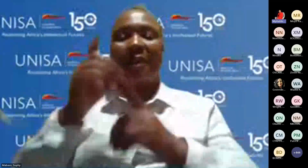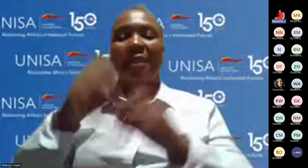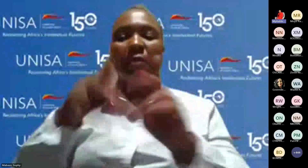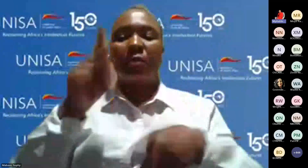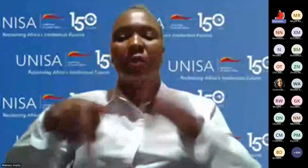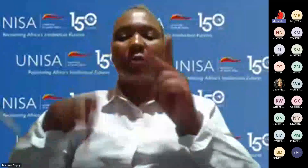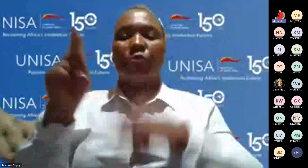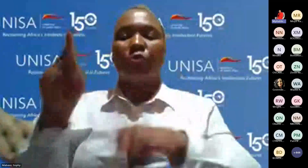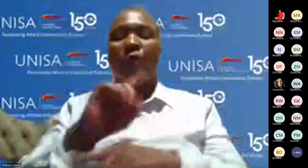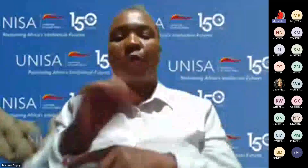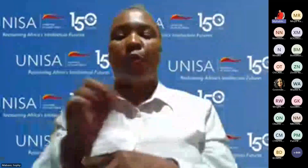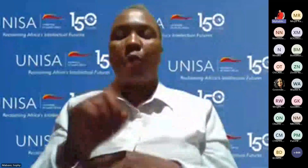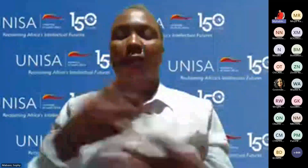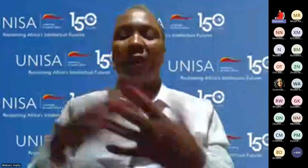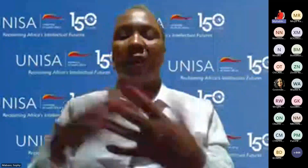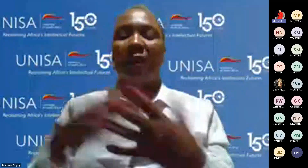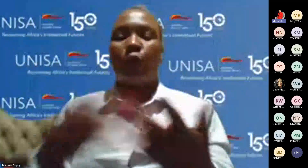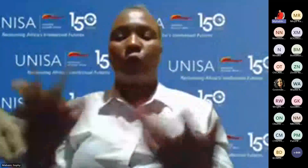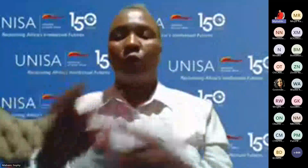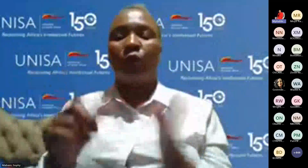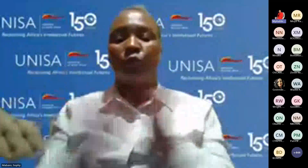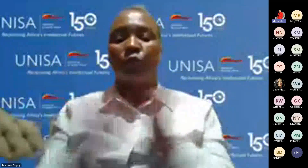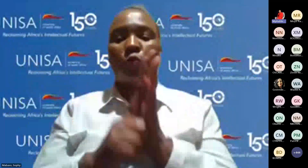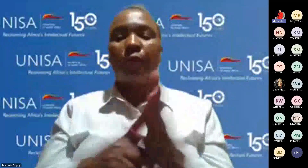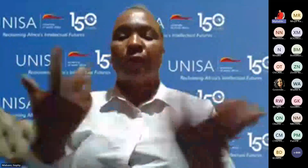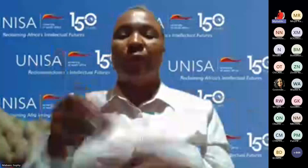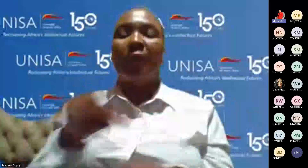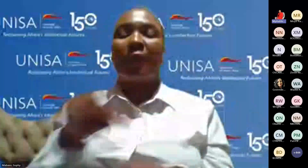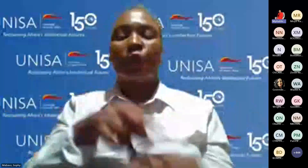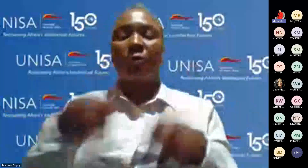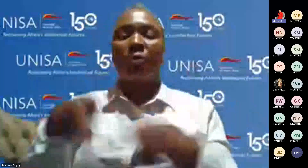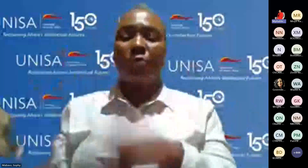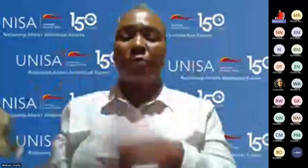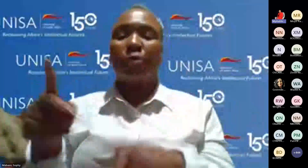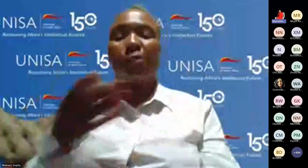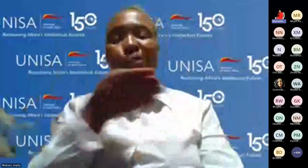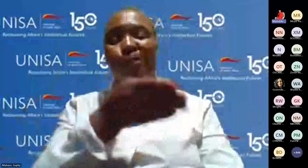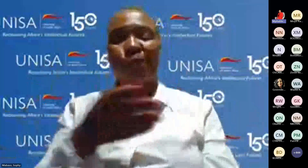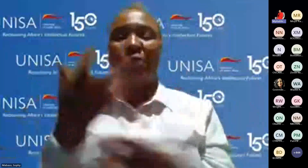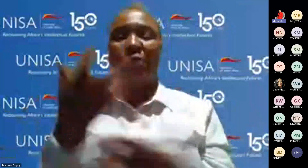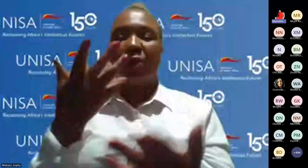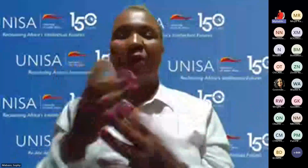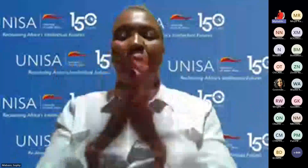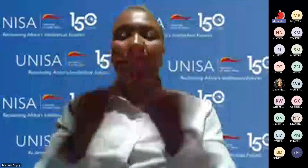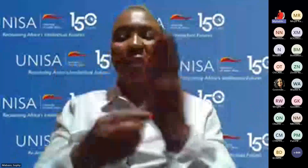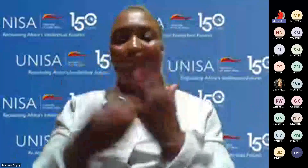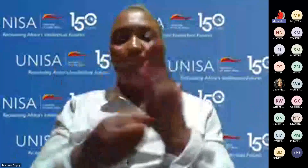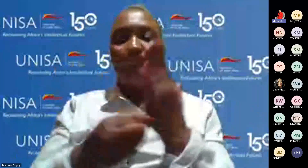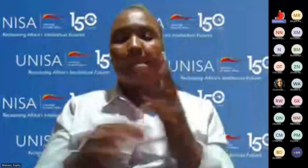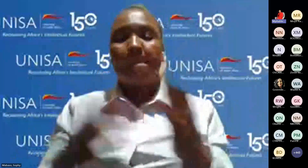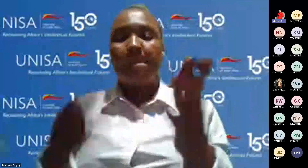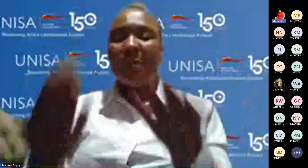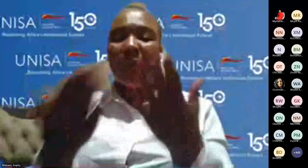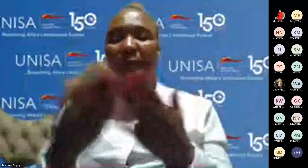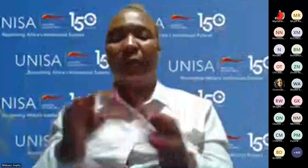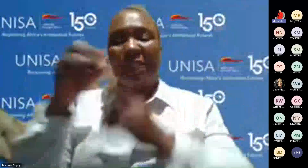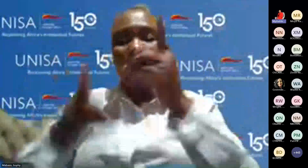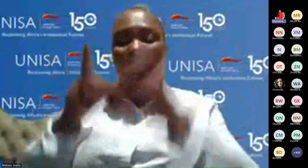of whatever law. Those principles might be there in your textbook and they might be